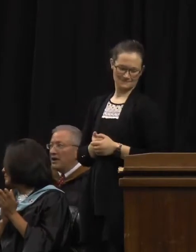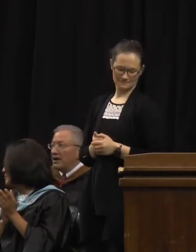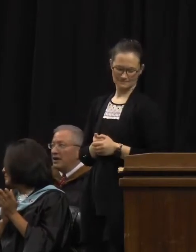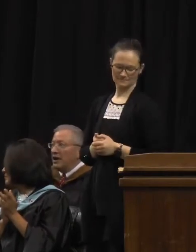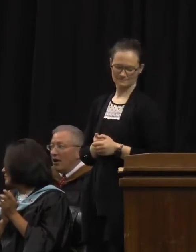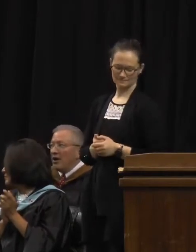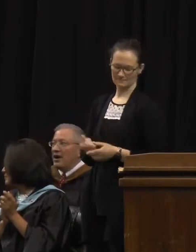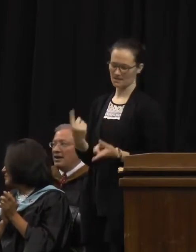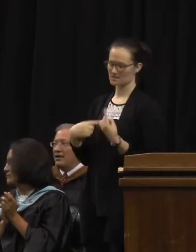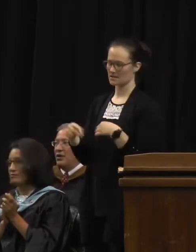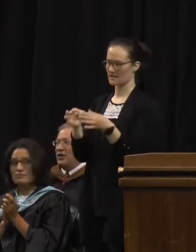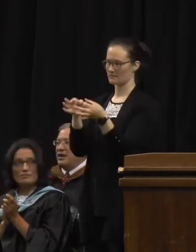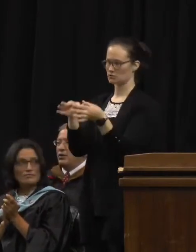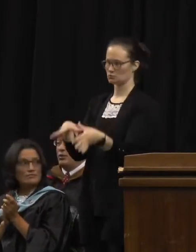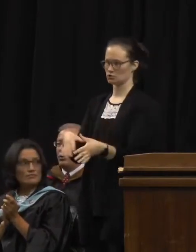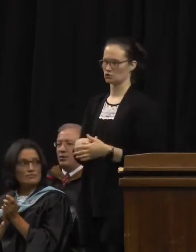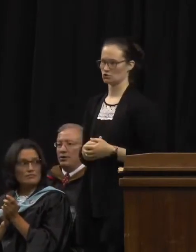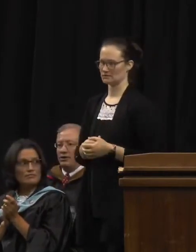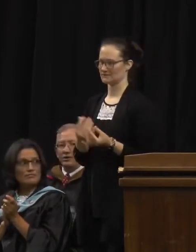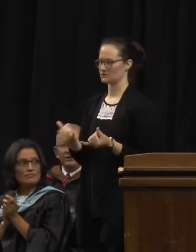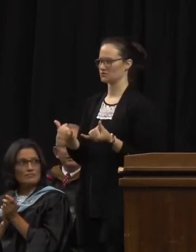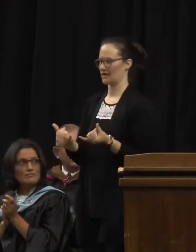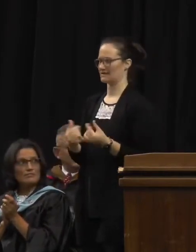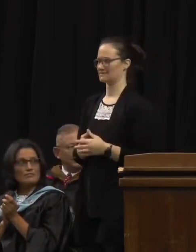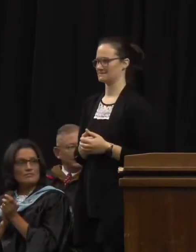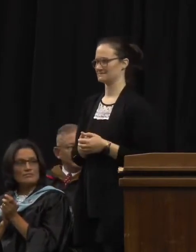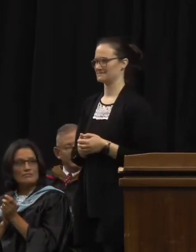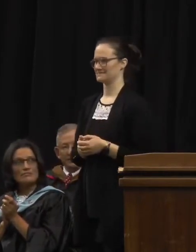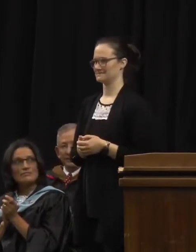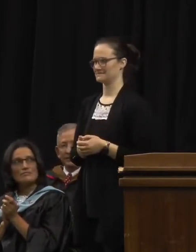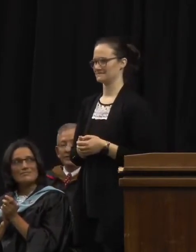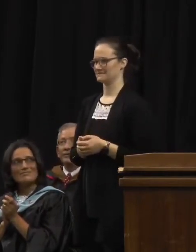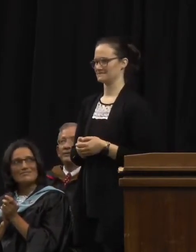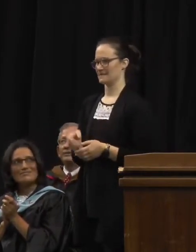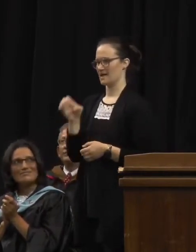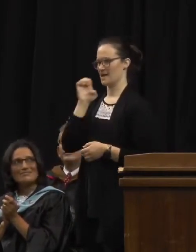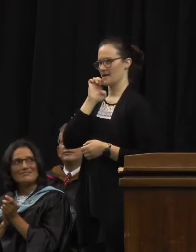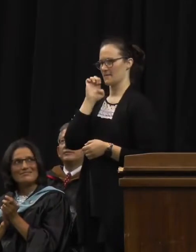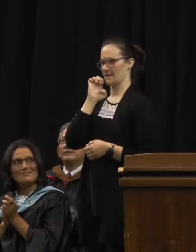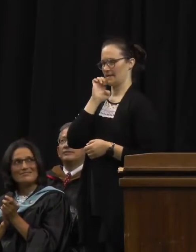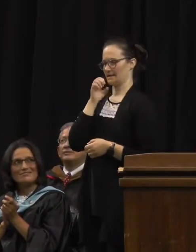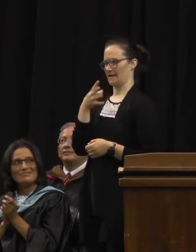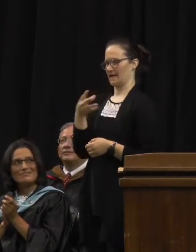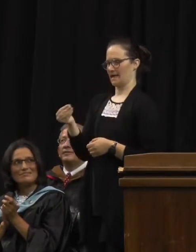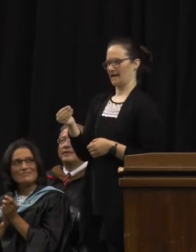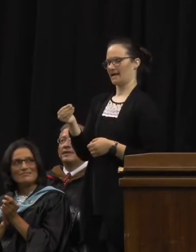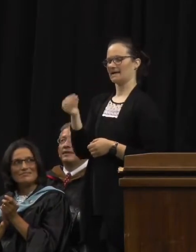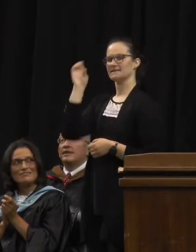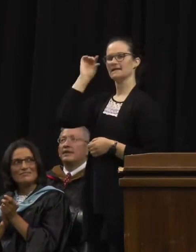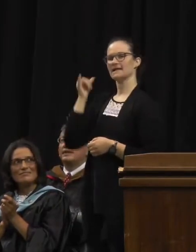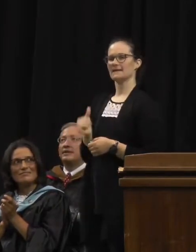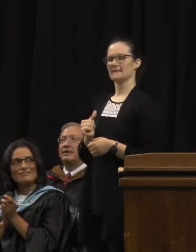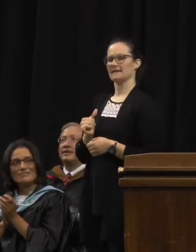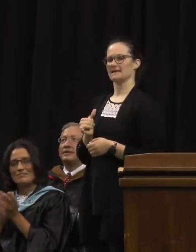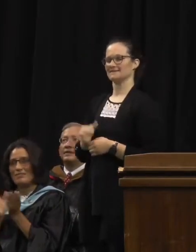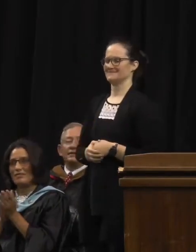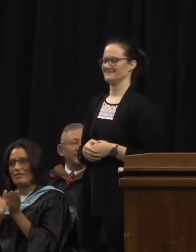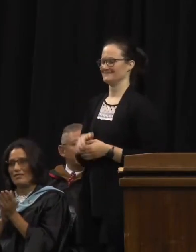And our sign language interpreters for tonight, Emily Peroni and Emily